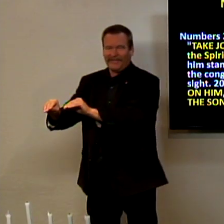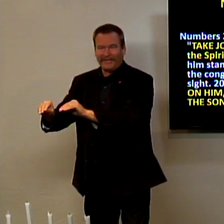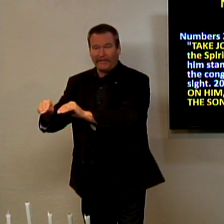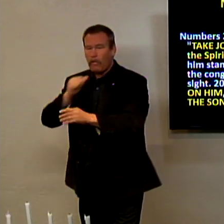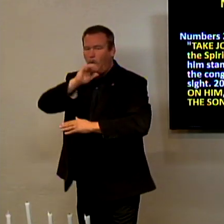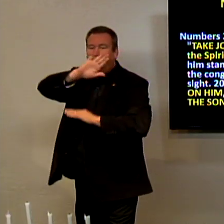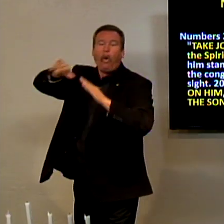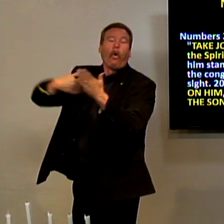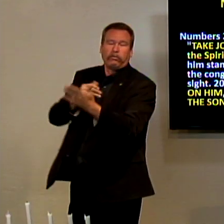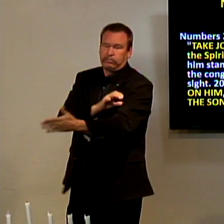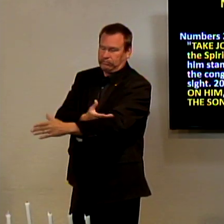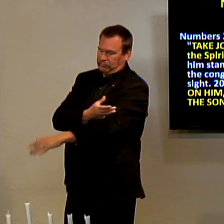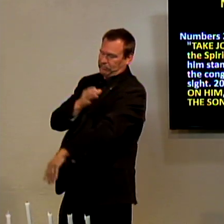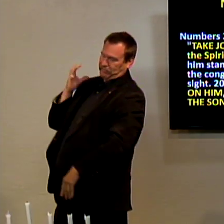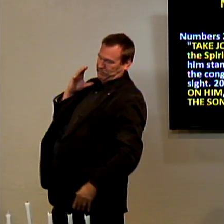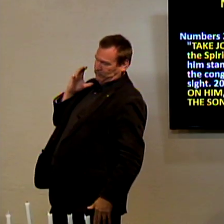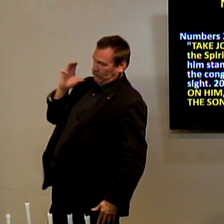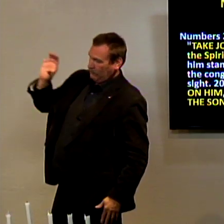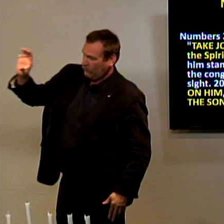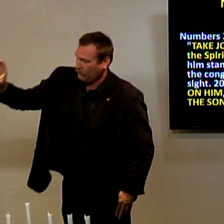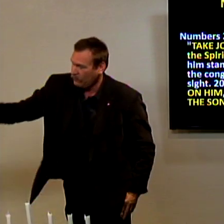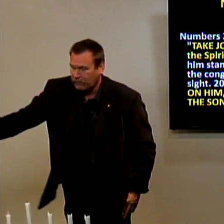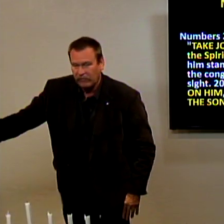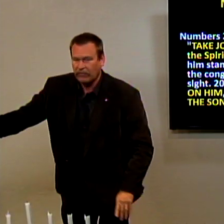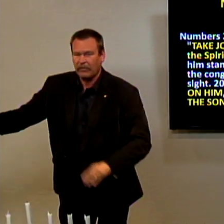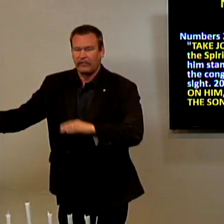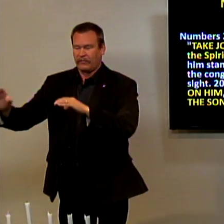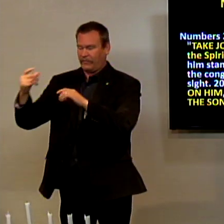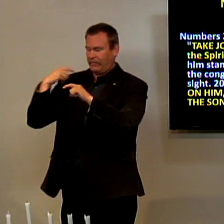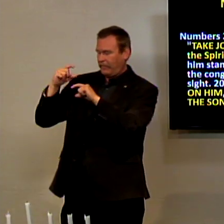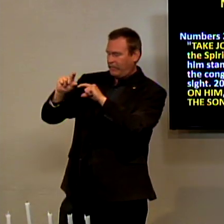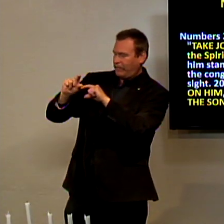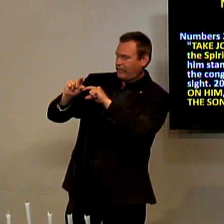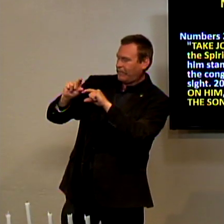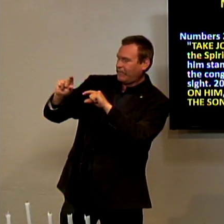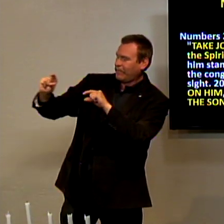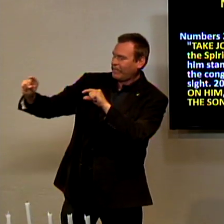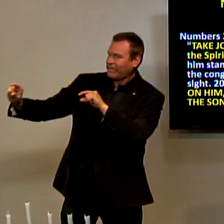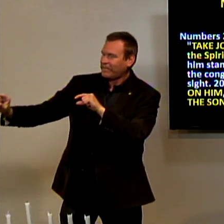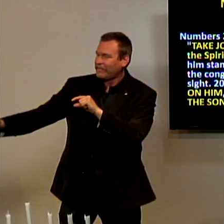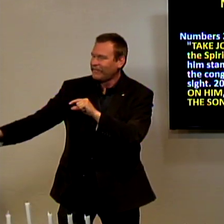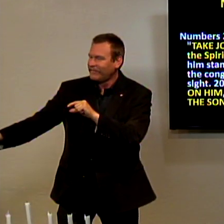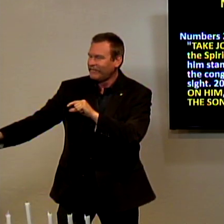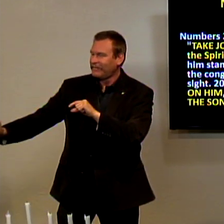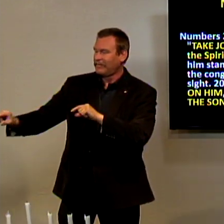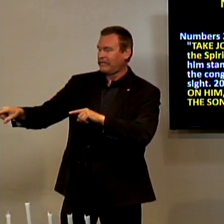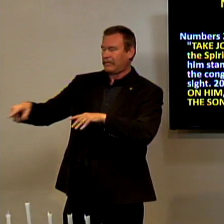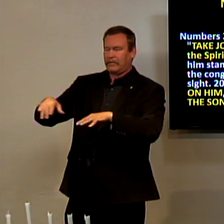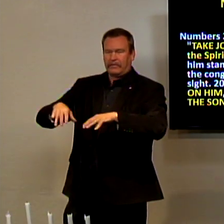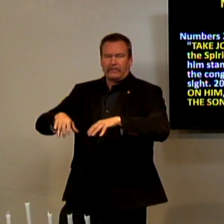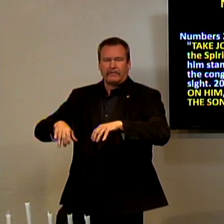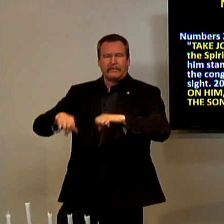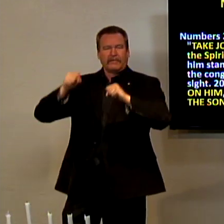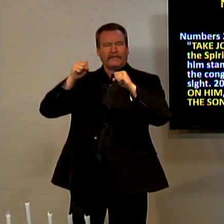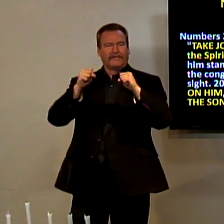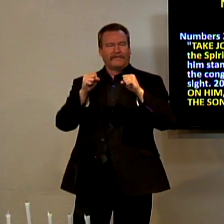Some of your authority, not all of your authority. We're just going to pass it all on at once, but it's some of your authority, just a portion of it.